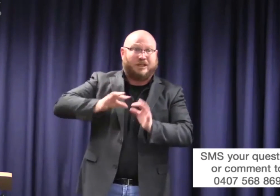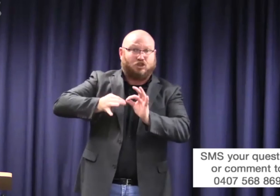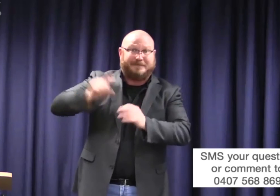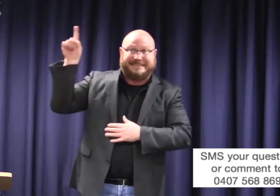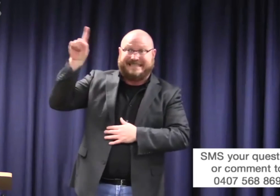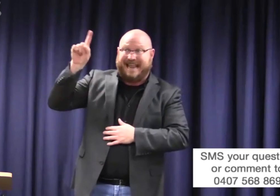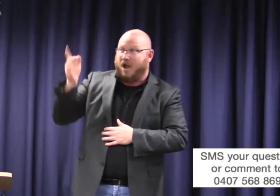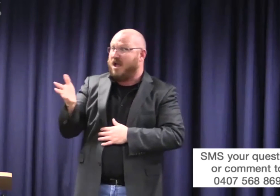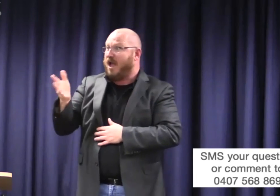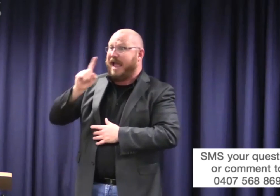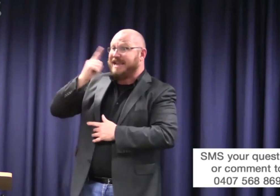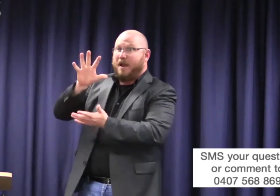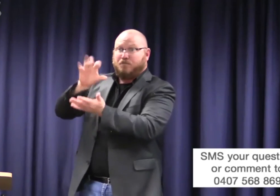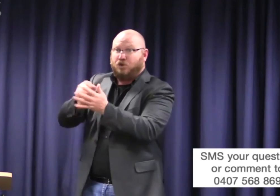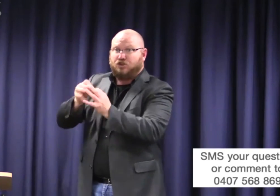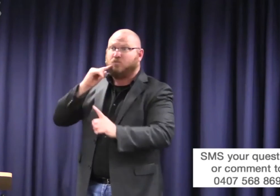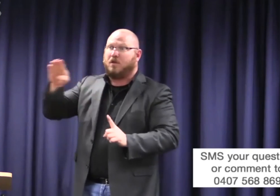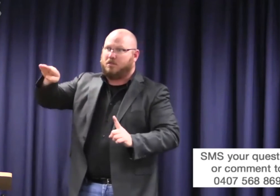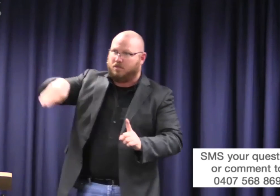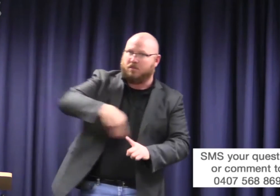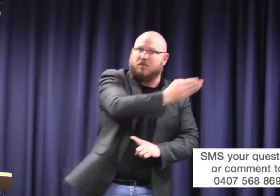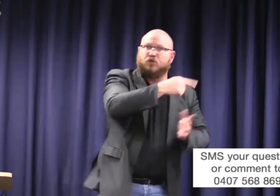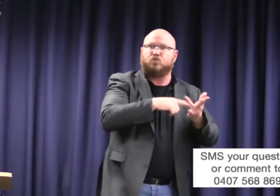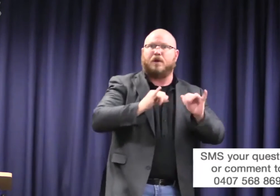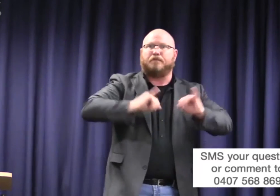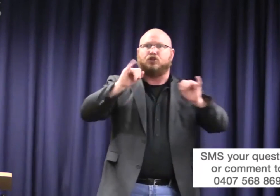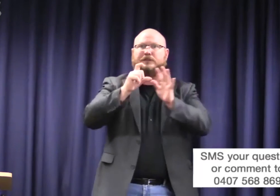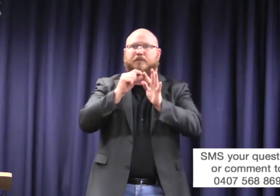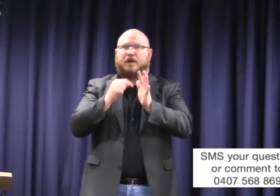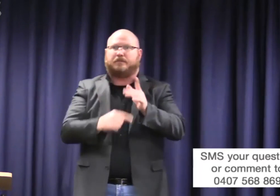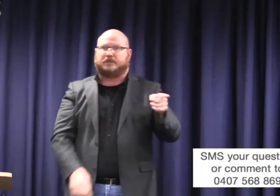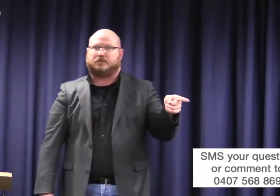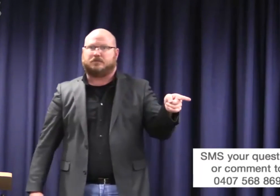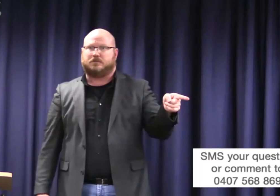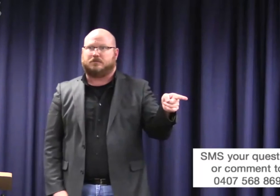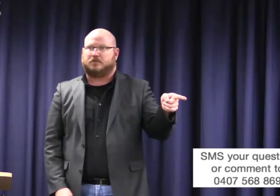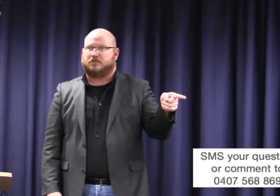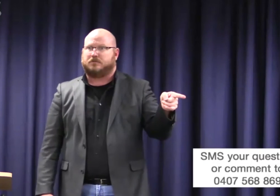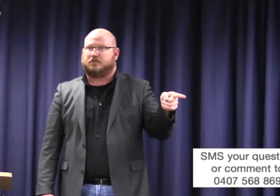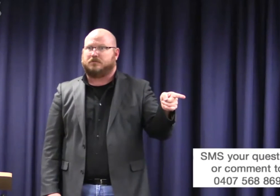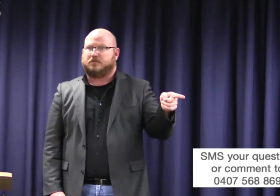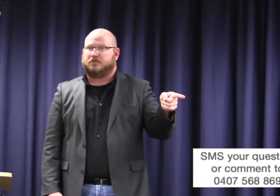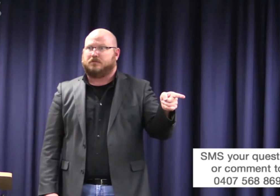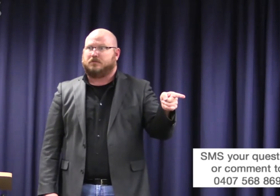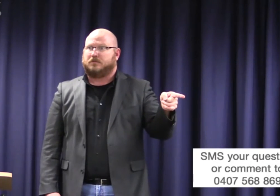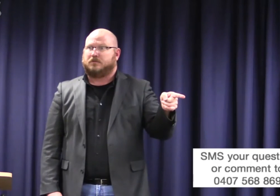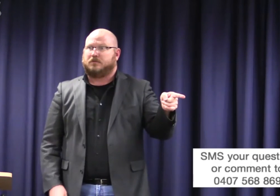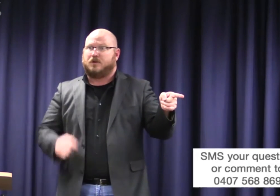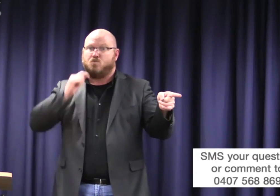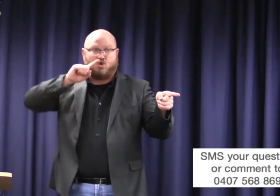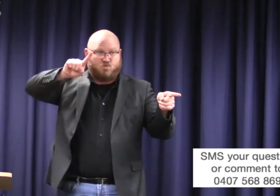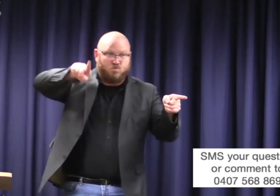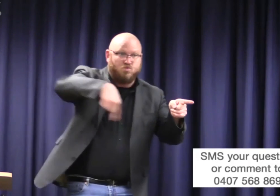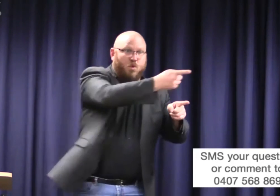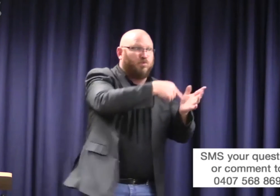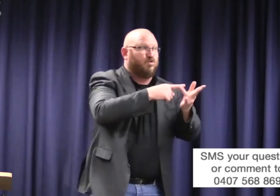or reduce the hours that interpreters actually need and cannot, you know, where deaf people cannot access the services that they require and